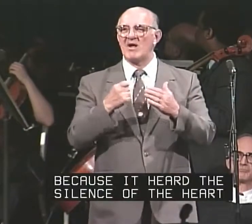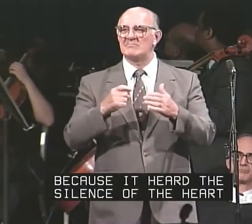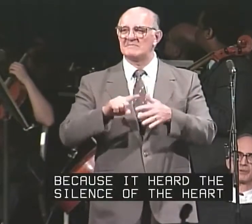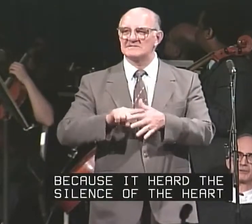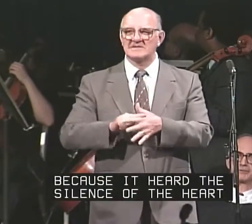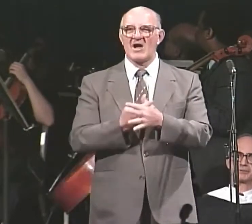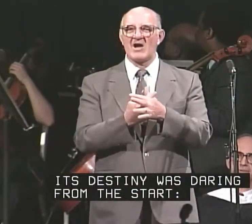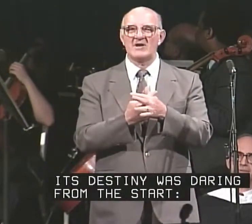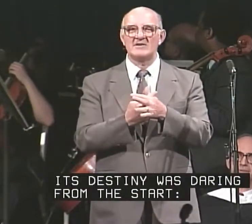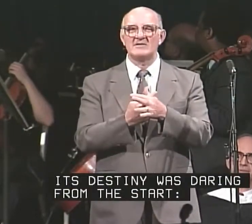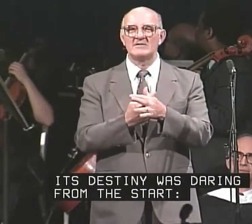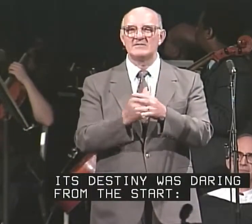the start,